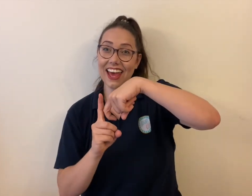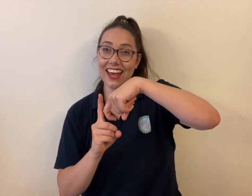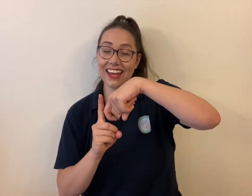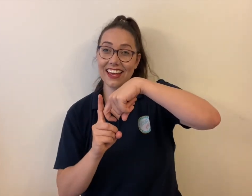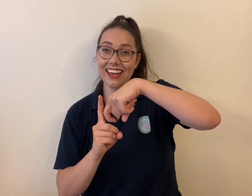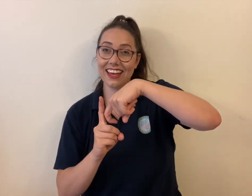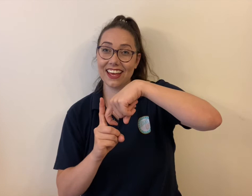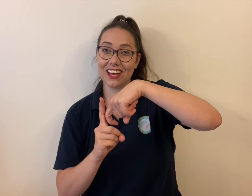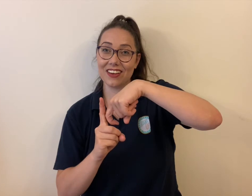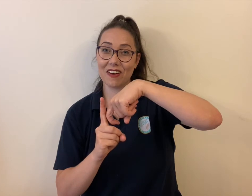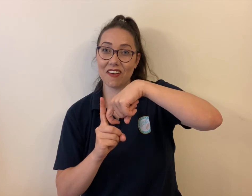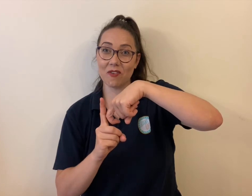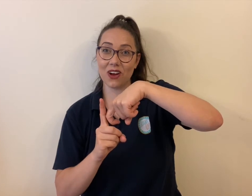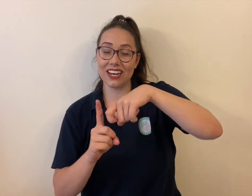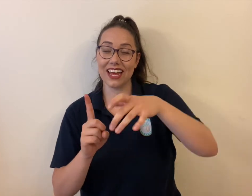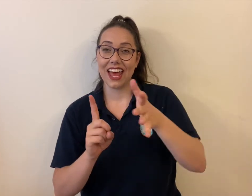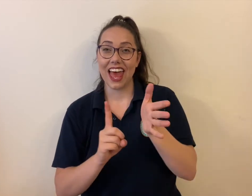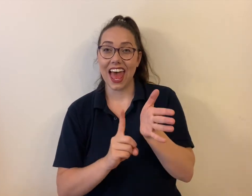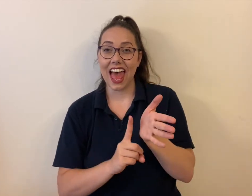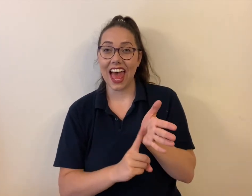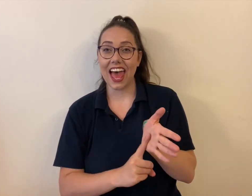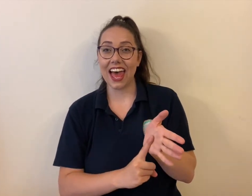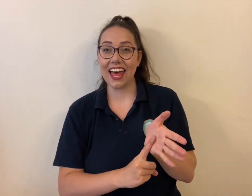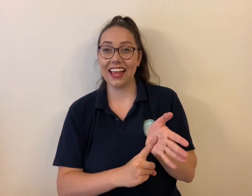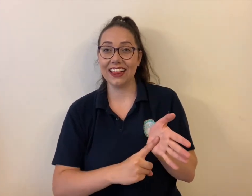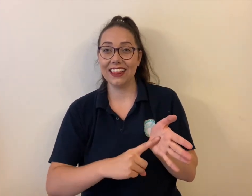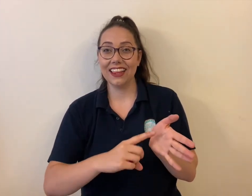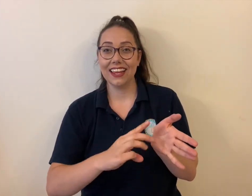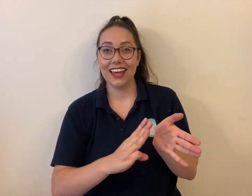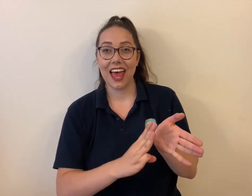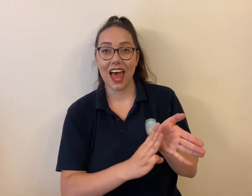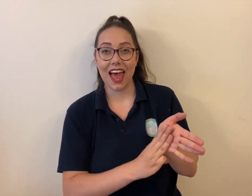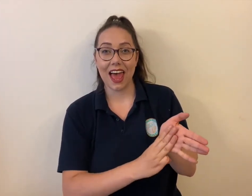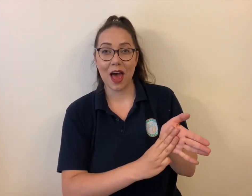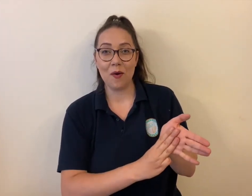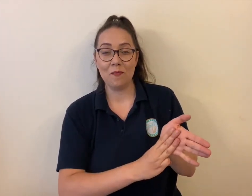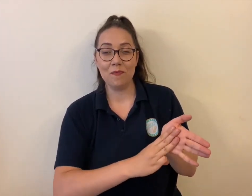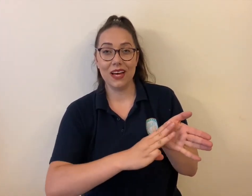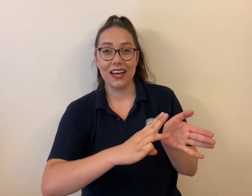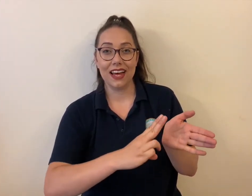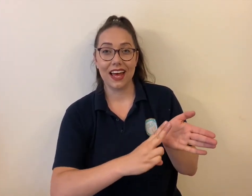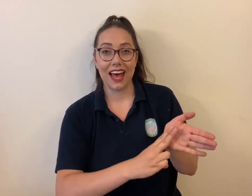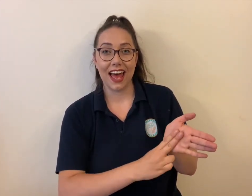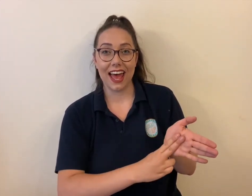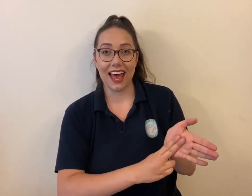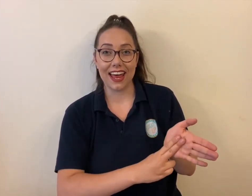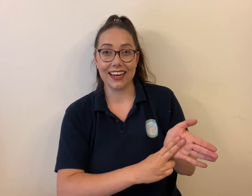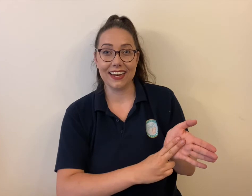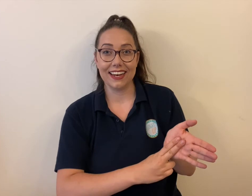K, my favourite one, L, M, N,